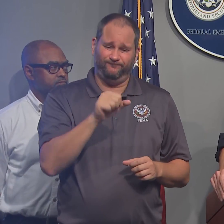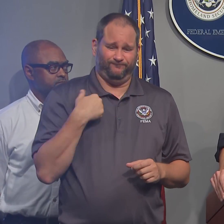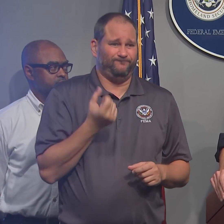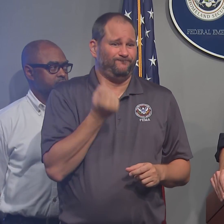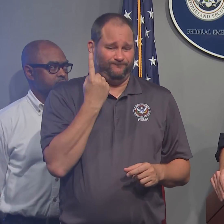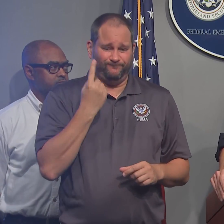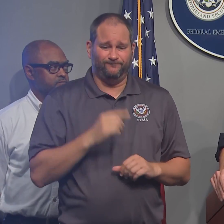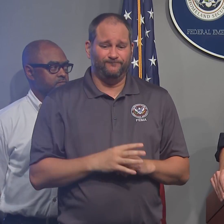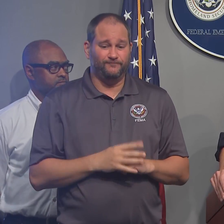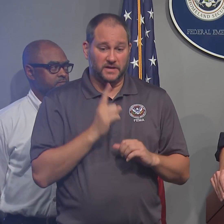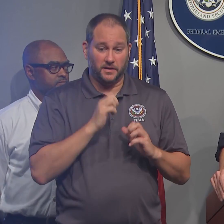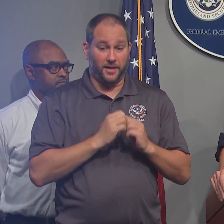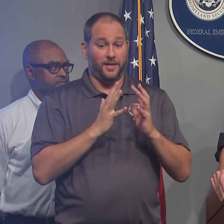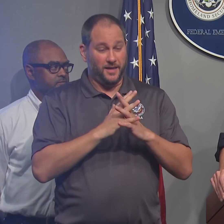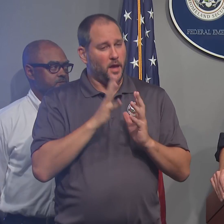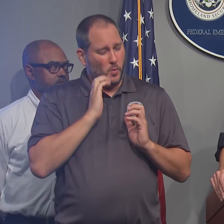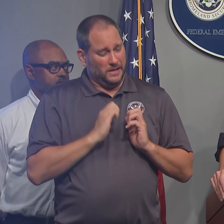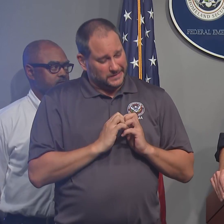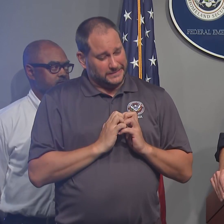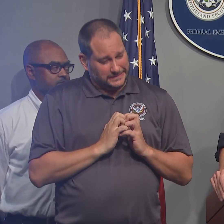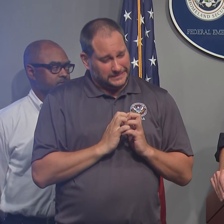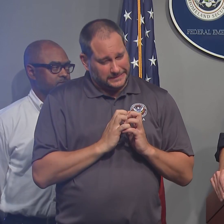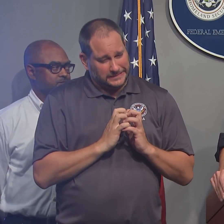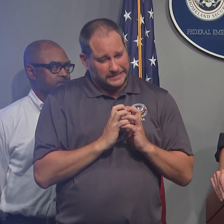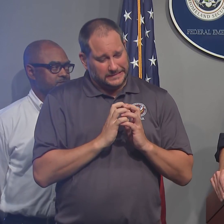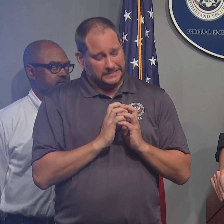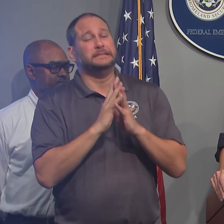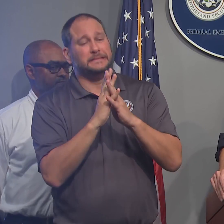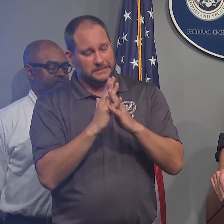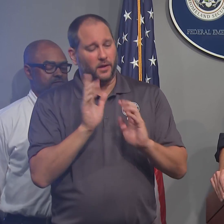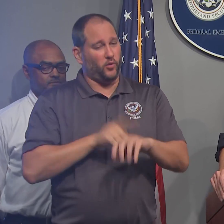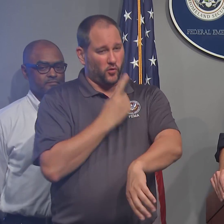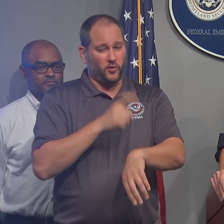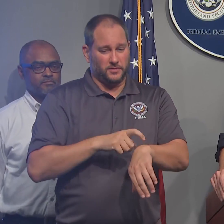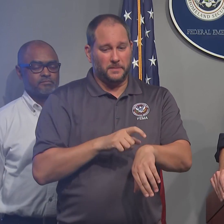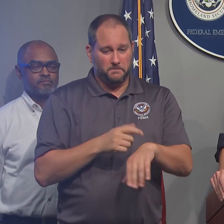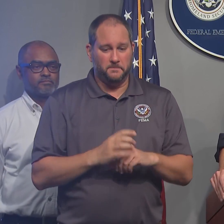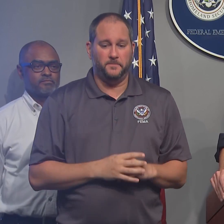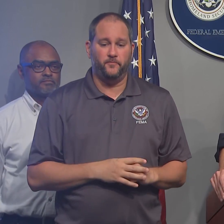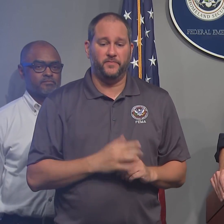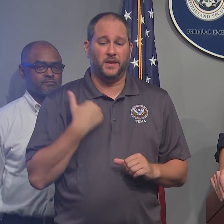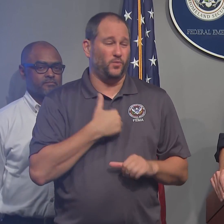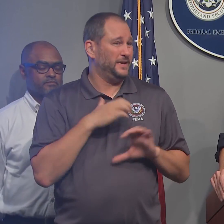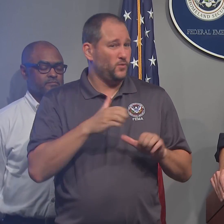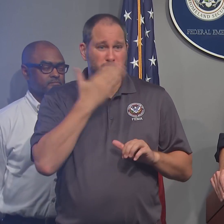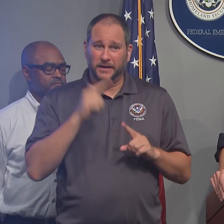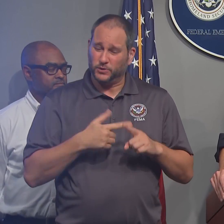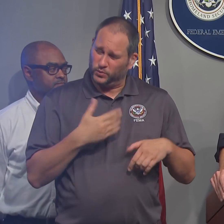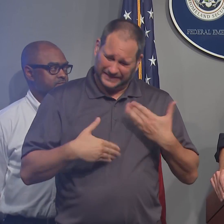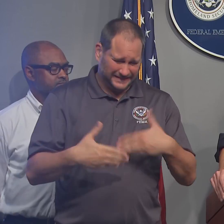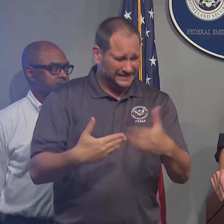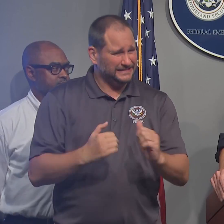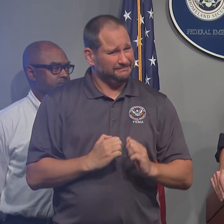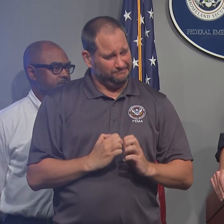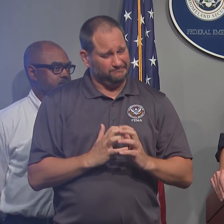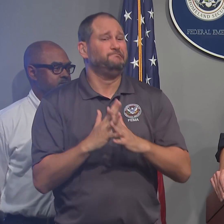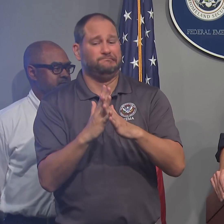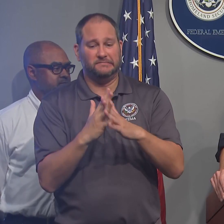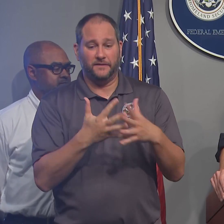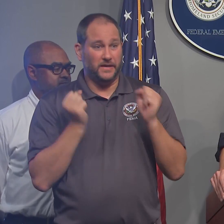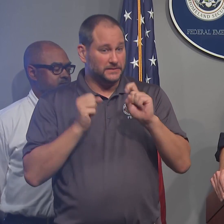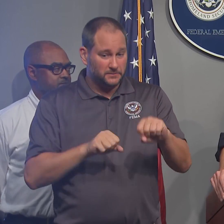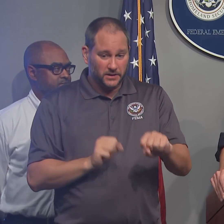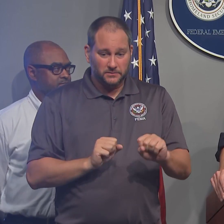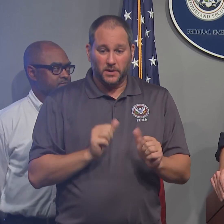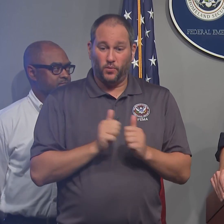to do everything that we can to push forward as quickly as we can to get things back up and working along with our state partners in the private sector who